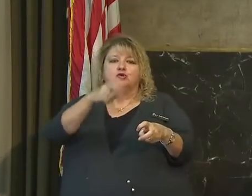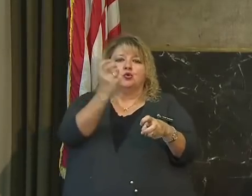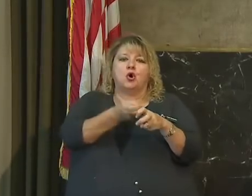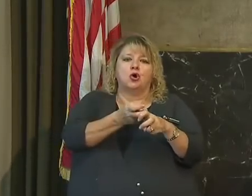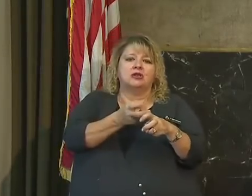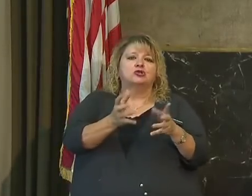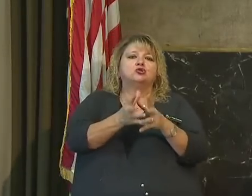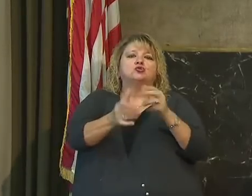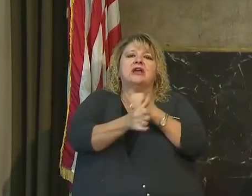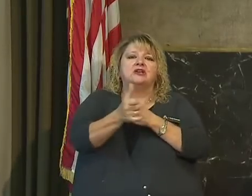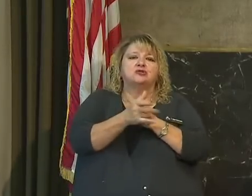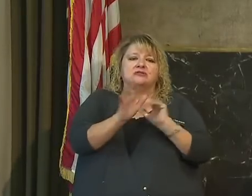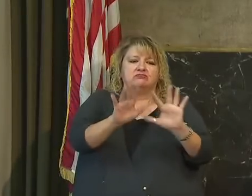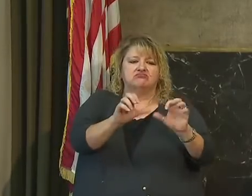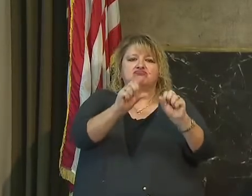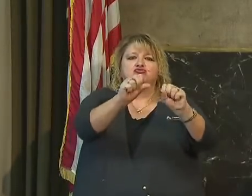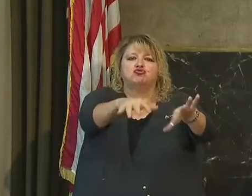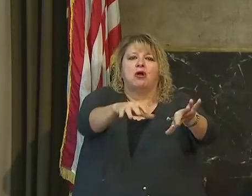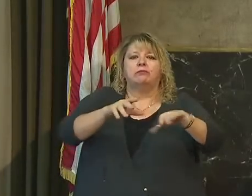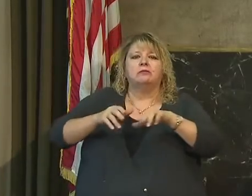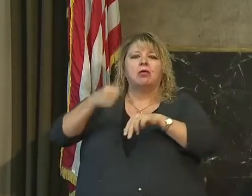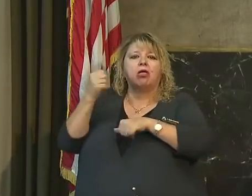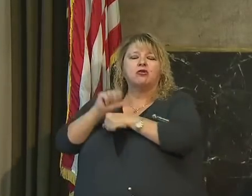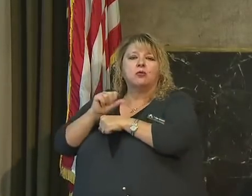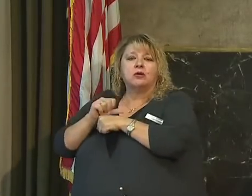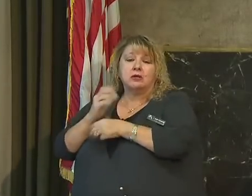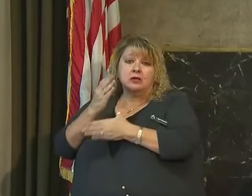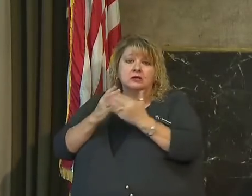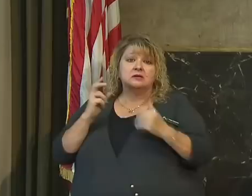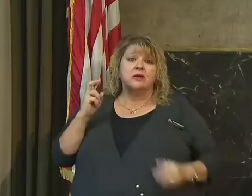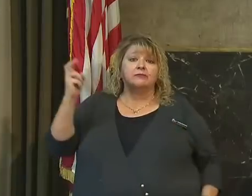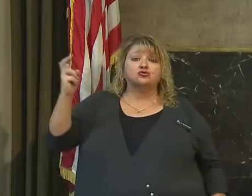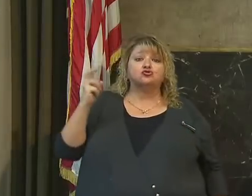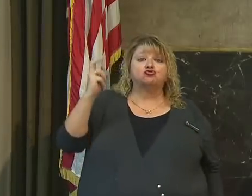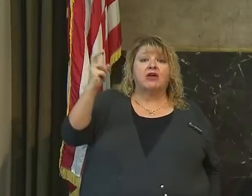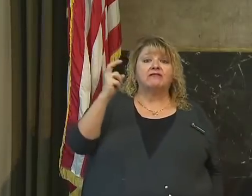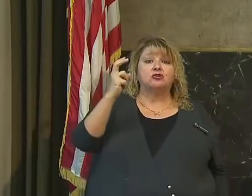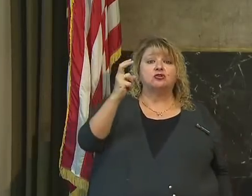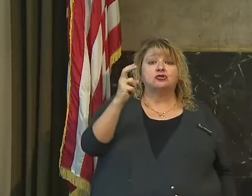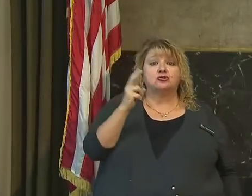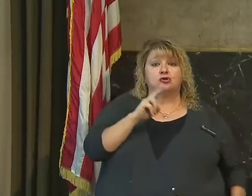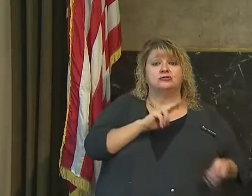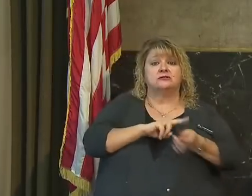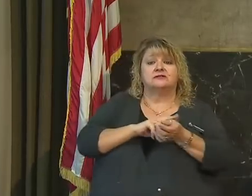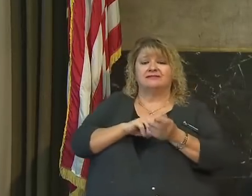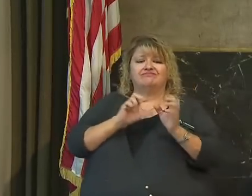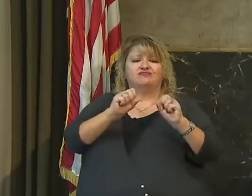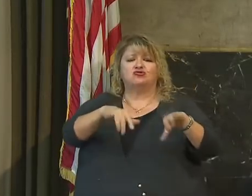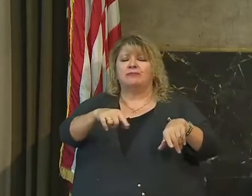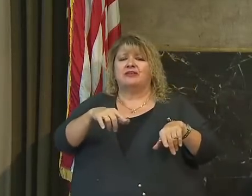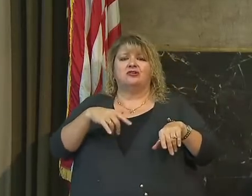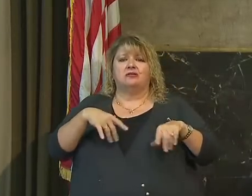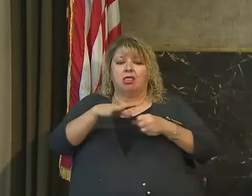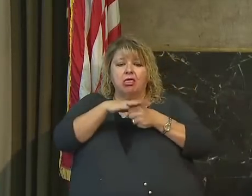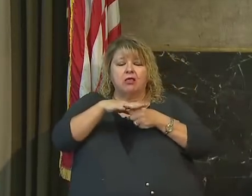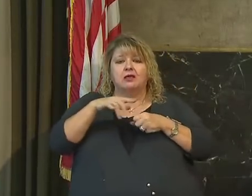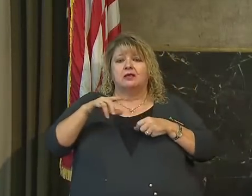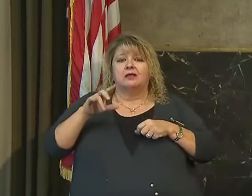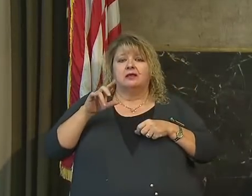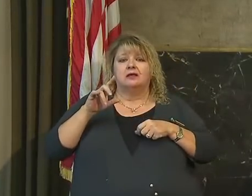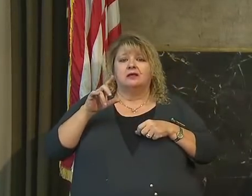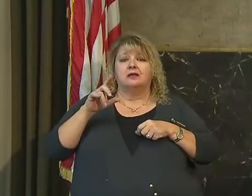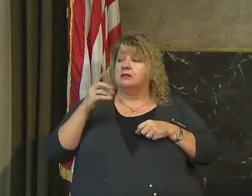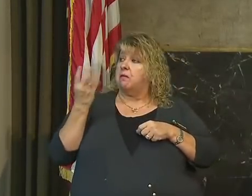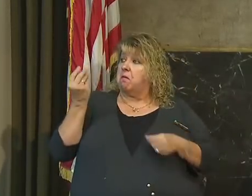and that sort of thing. Some have become traveling nurses. Many have, because of the rate of